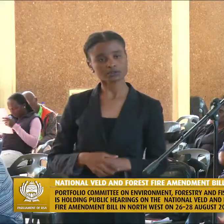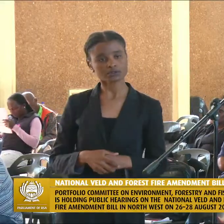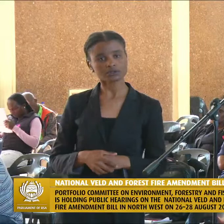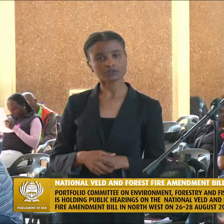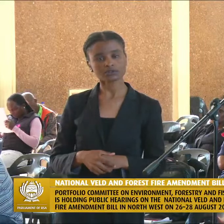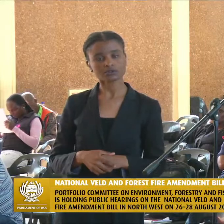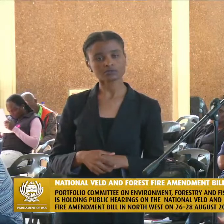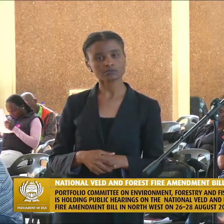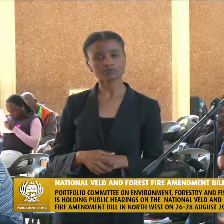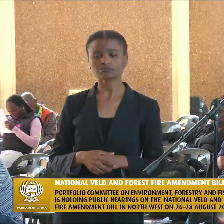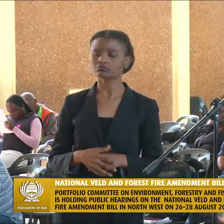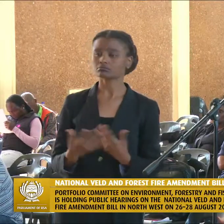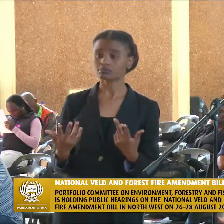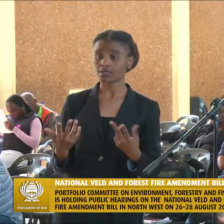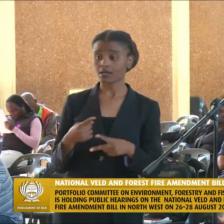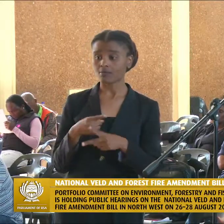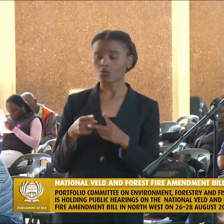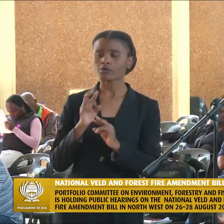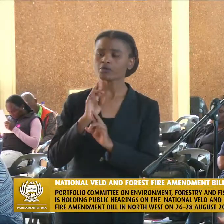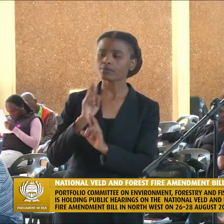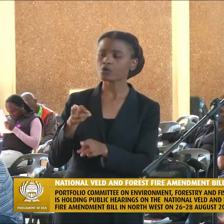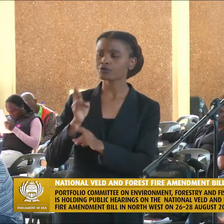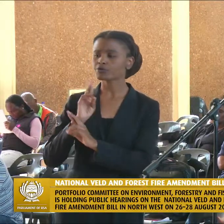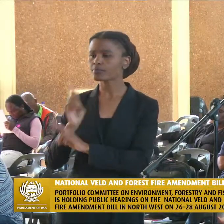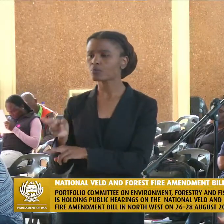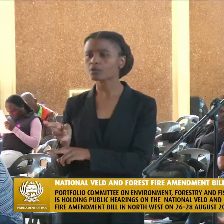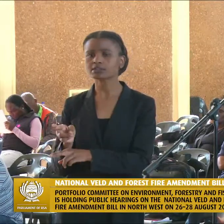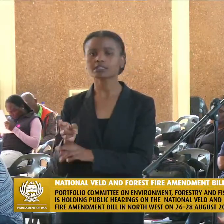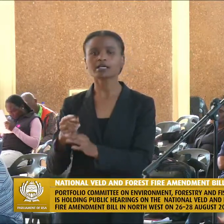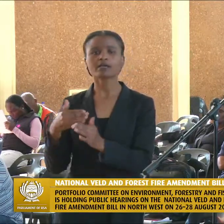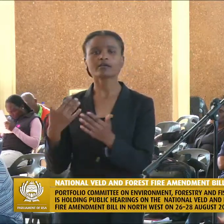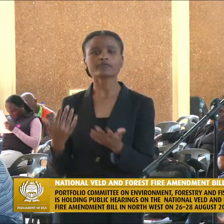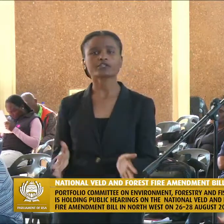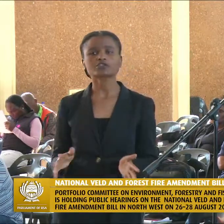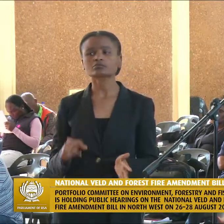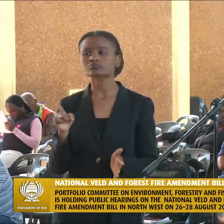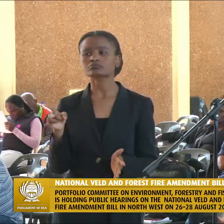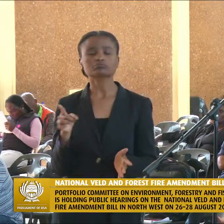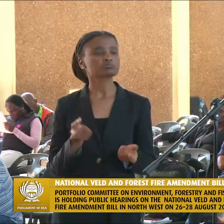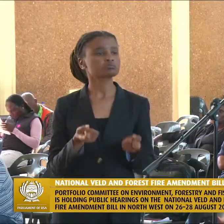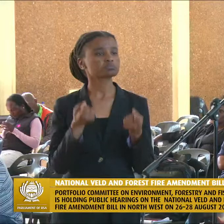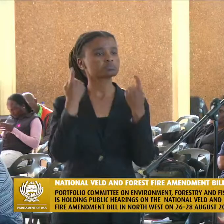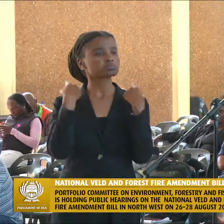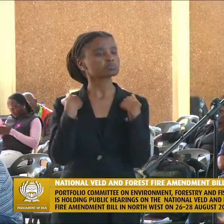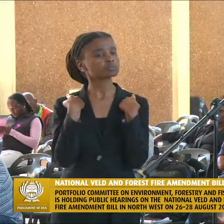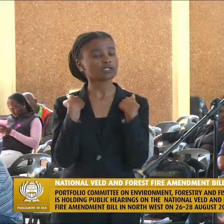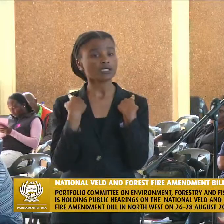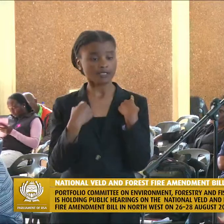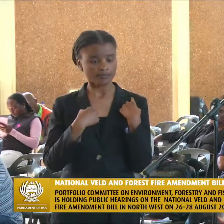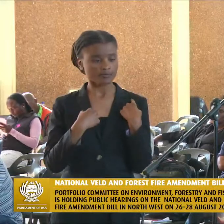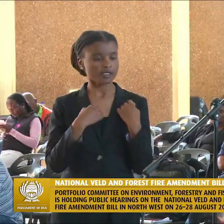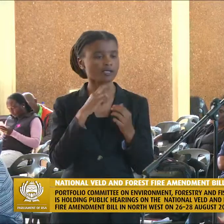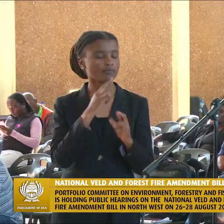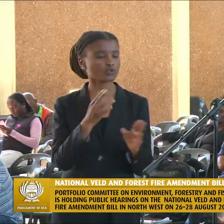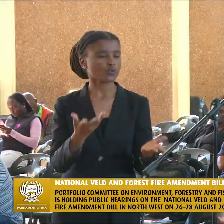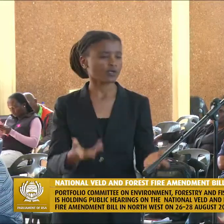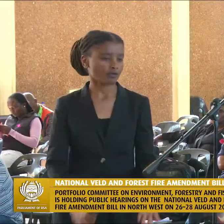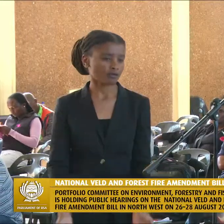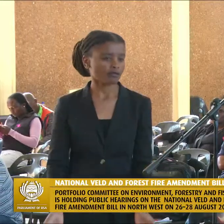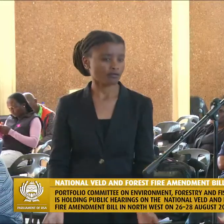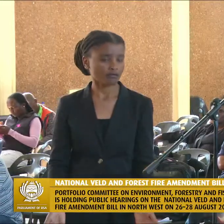if they don't listen to me they don't report a guy where am i going to report so when i get